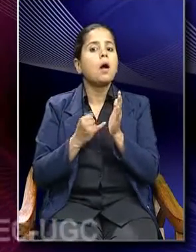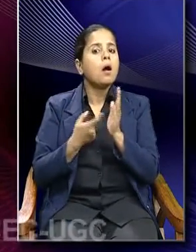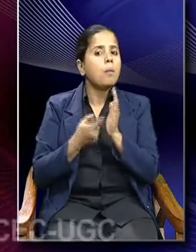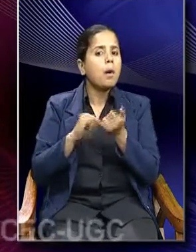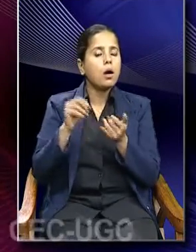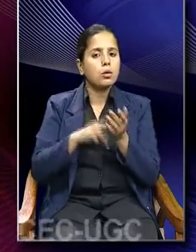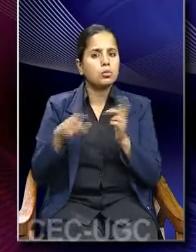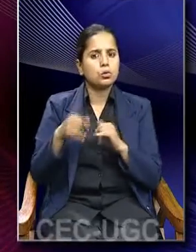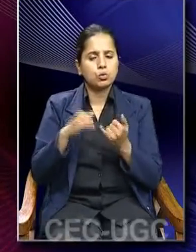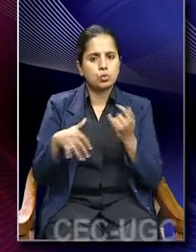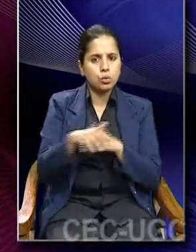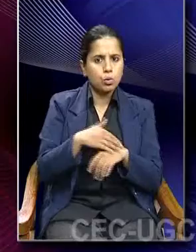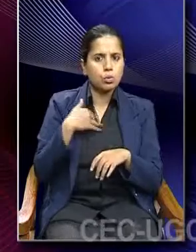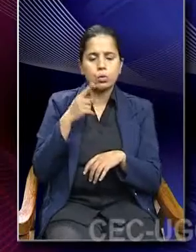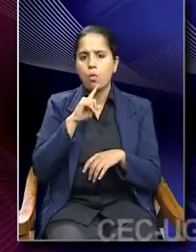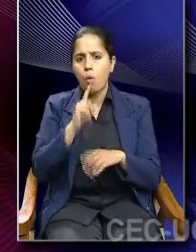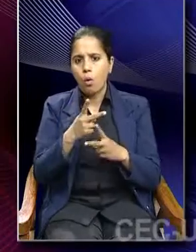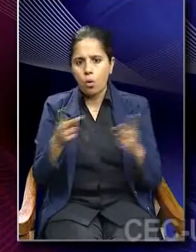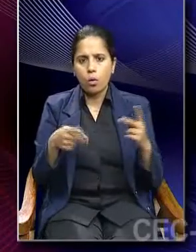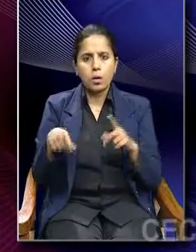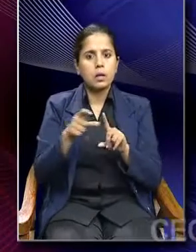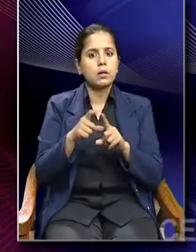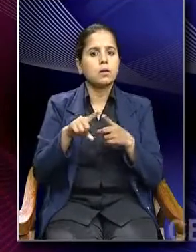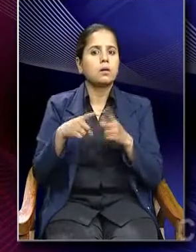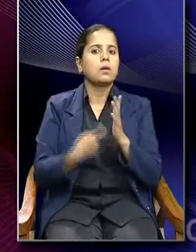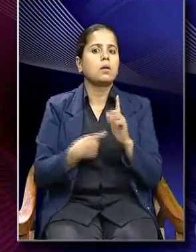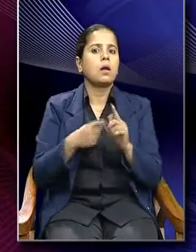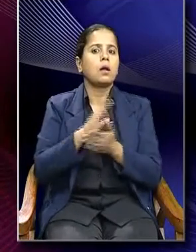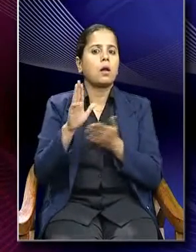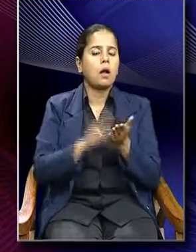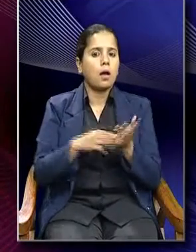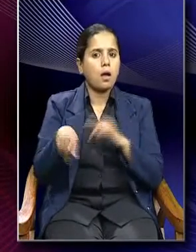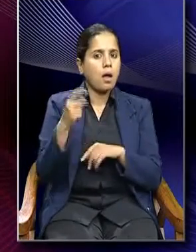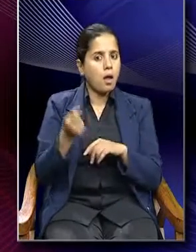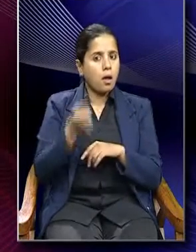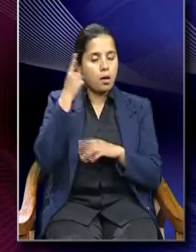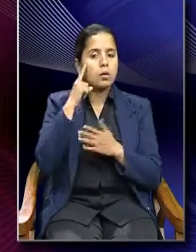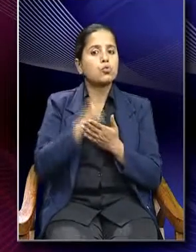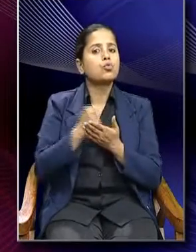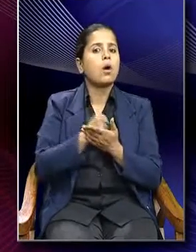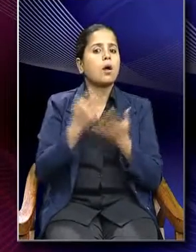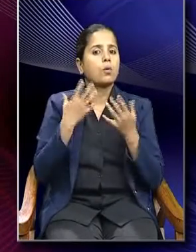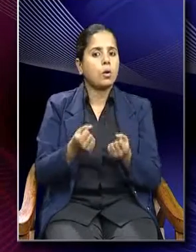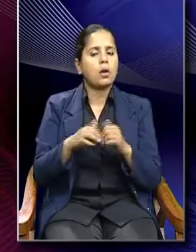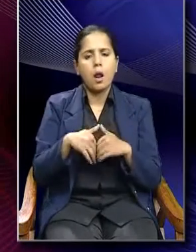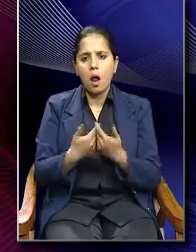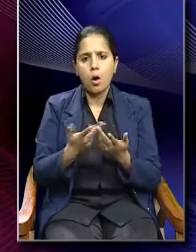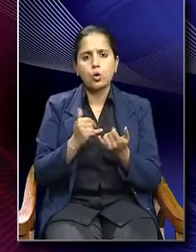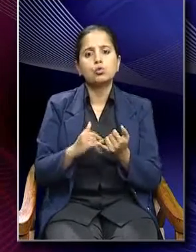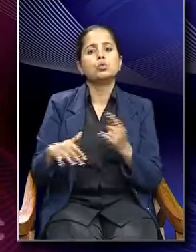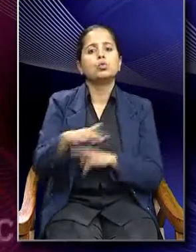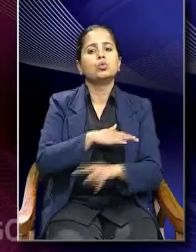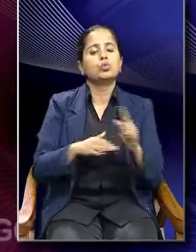order. He was influenced by Durkheim, and is trying to understand how is a social